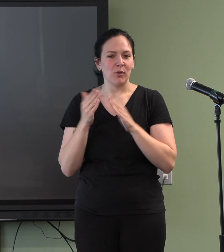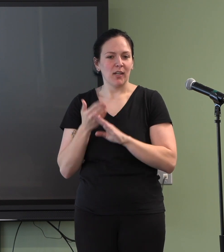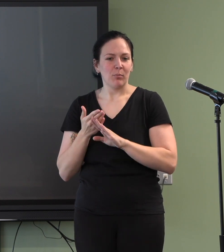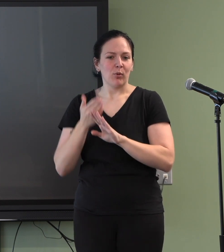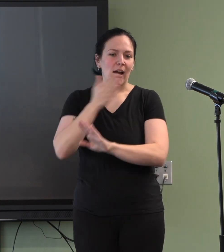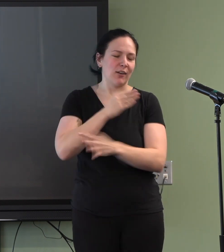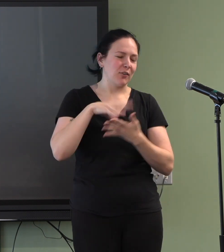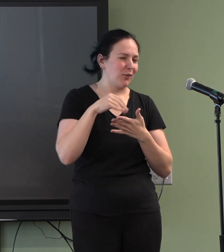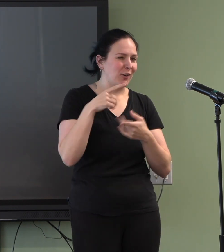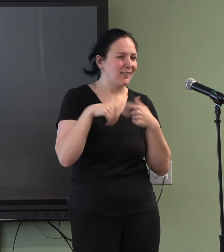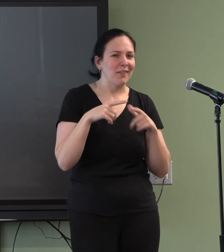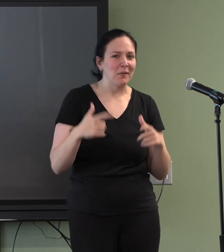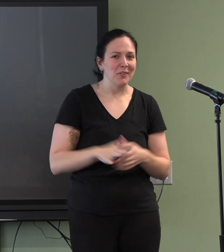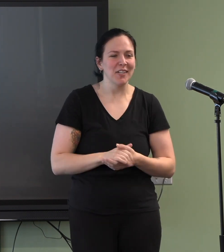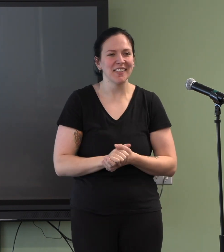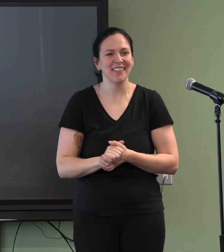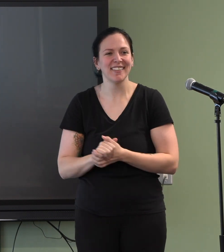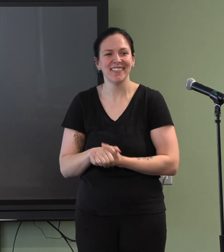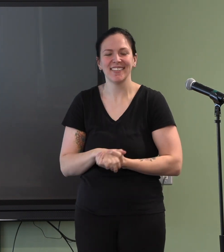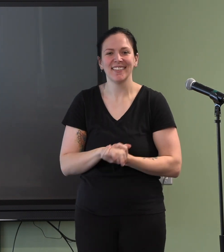community prior to learning sign language.